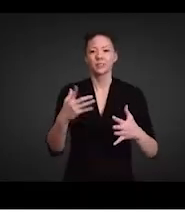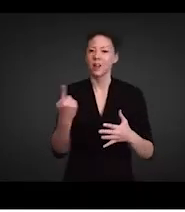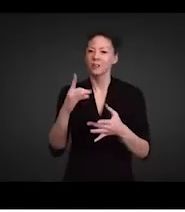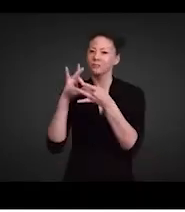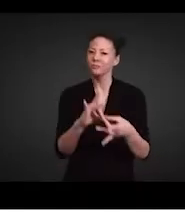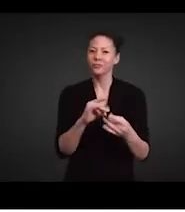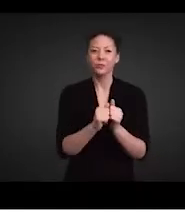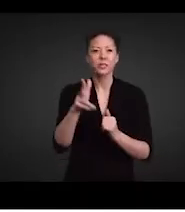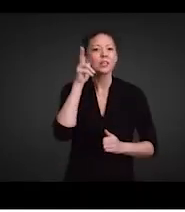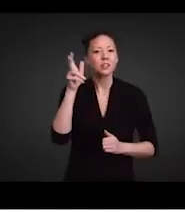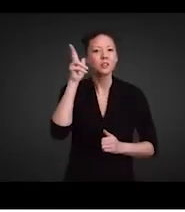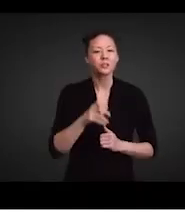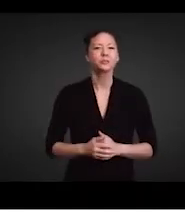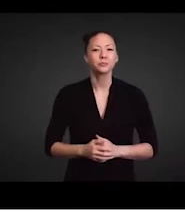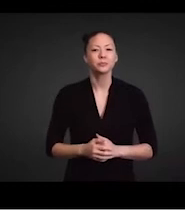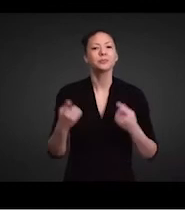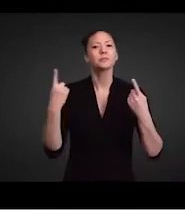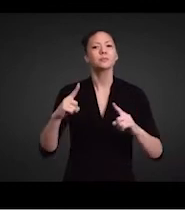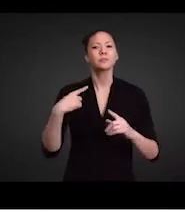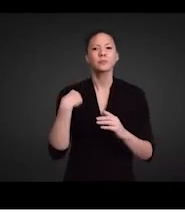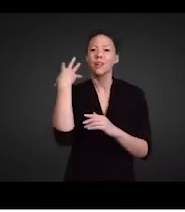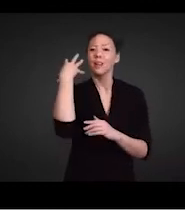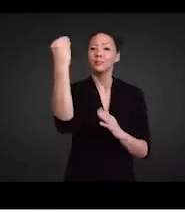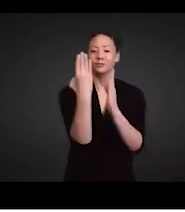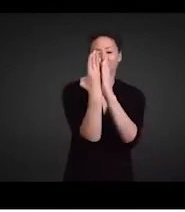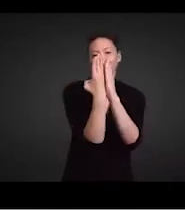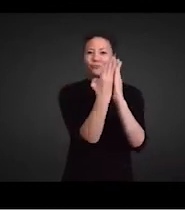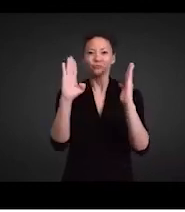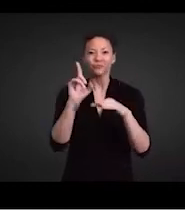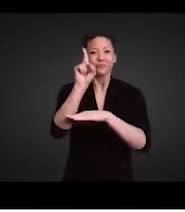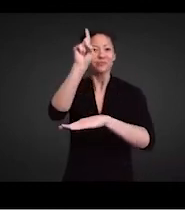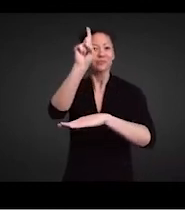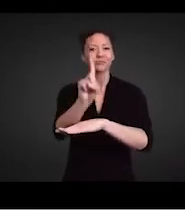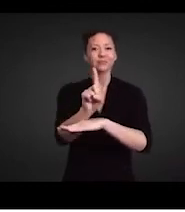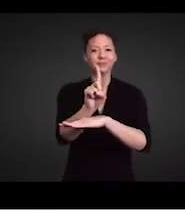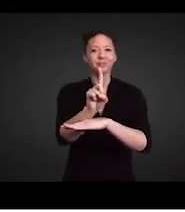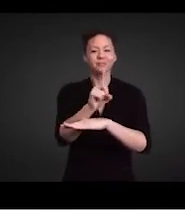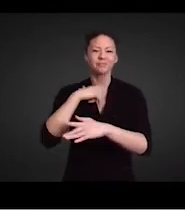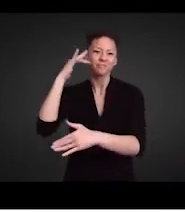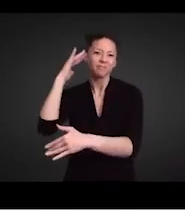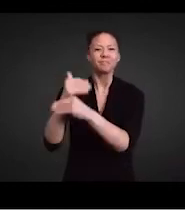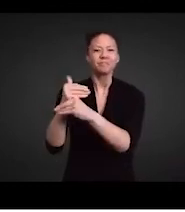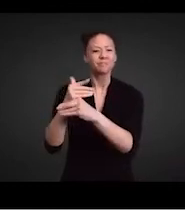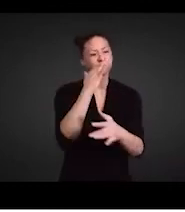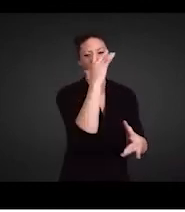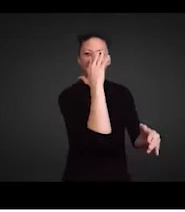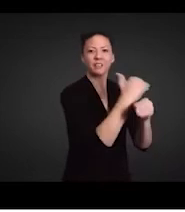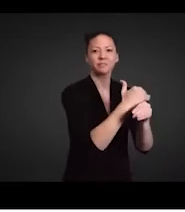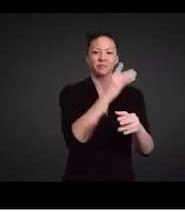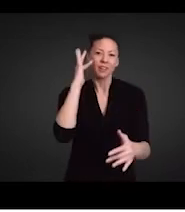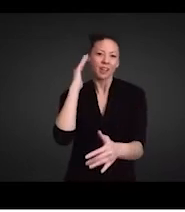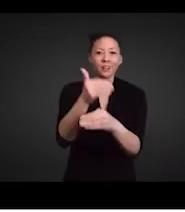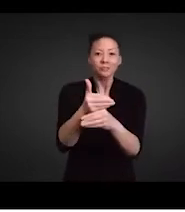My anxiety is always very much connected to my hearing. Every